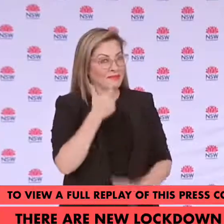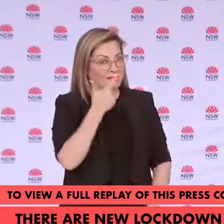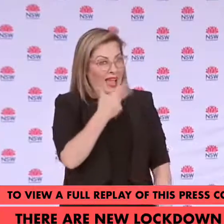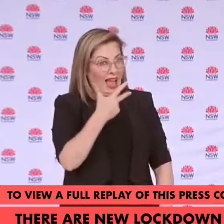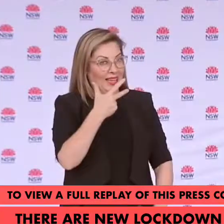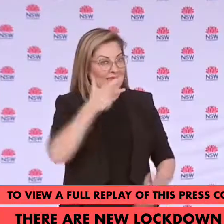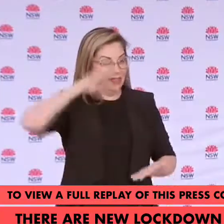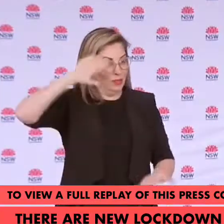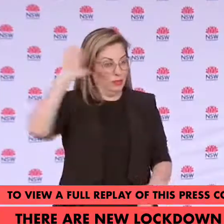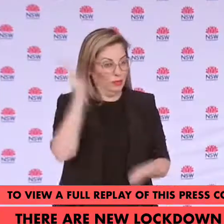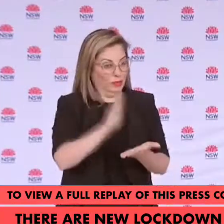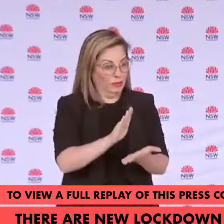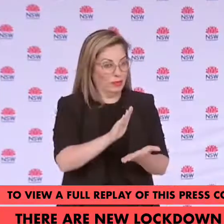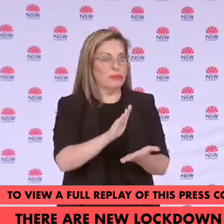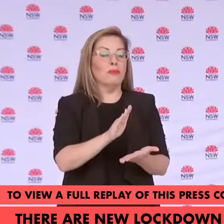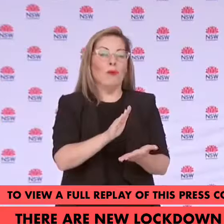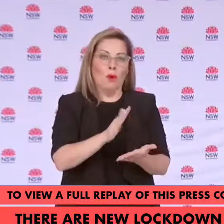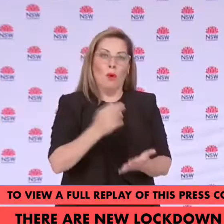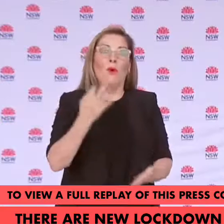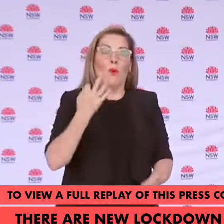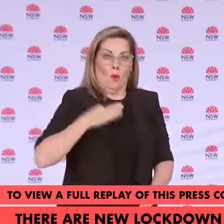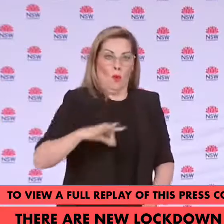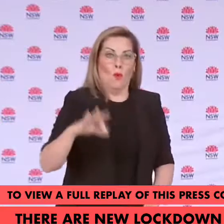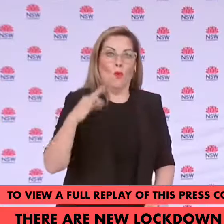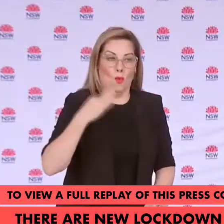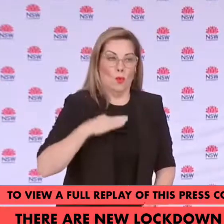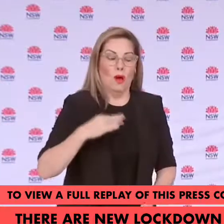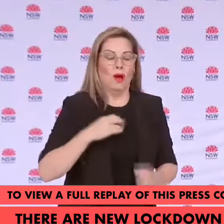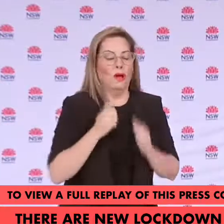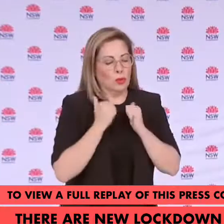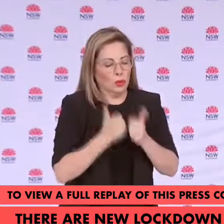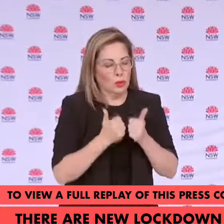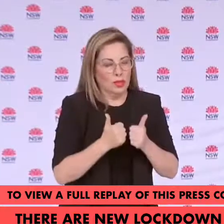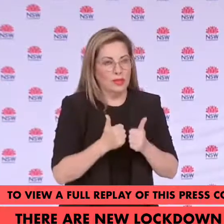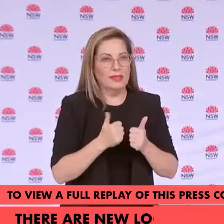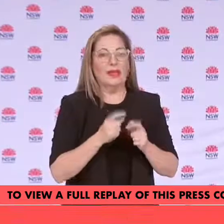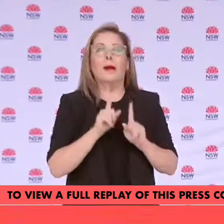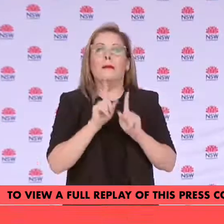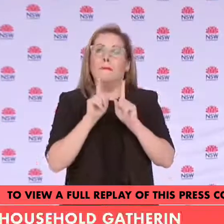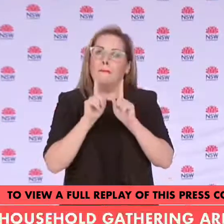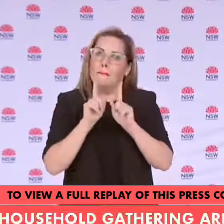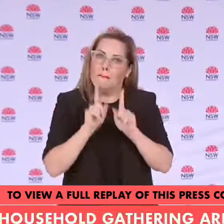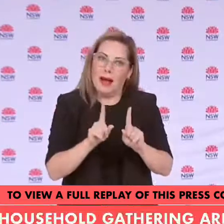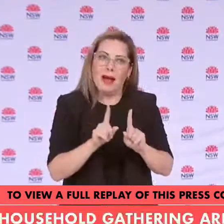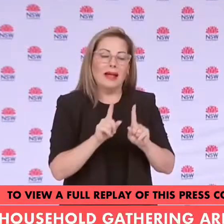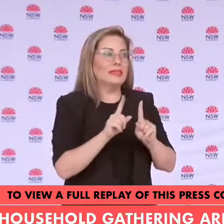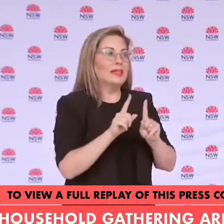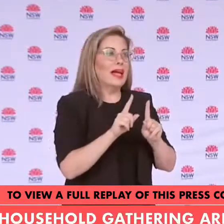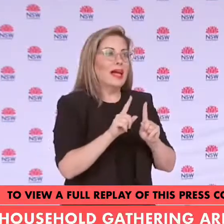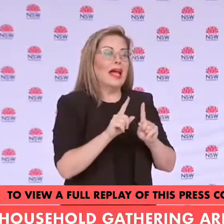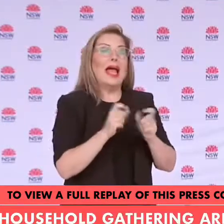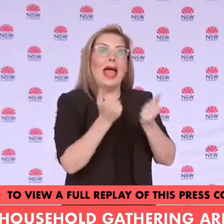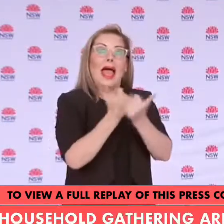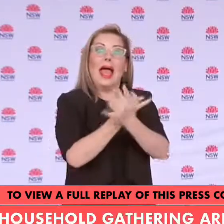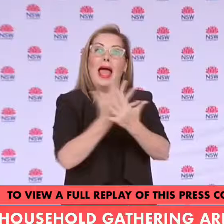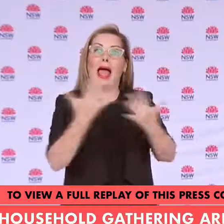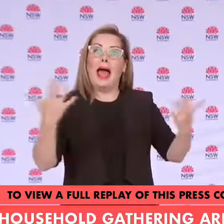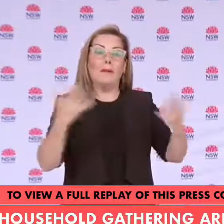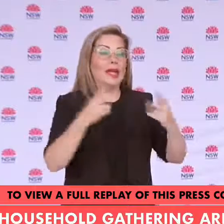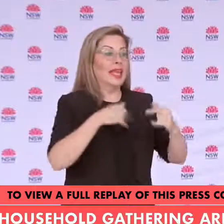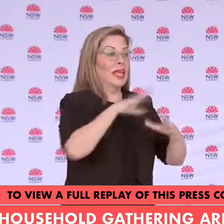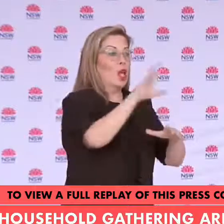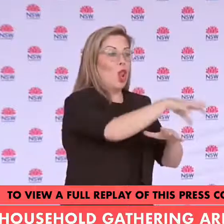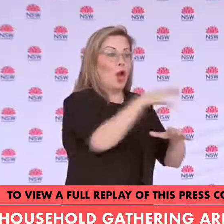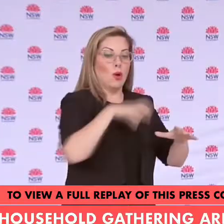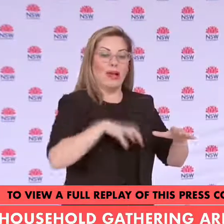numbers are relatively low compared to what we've experienced in previous days, the number of venues that are impacted, it grows. Because when you have